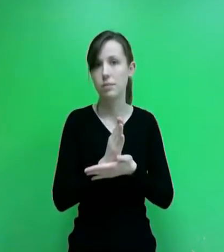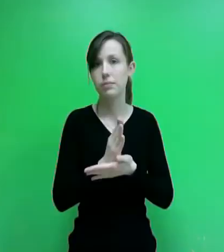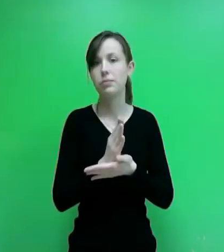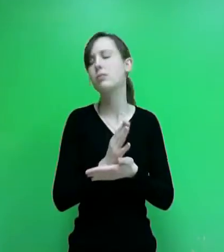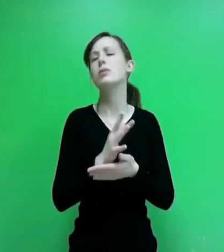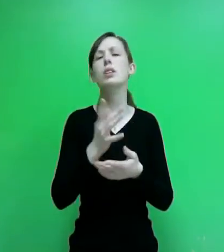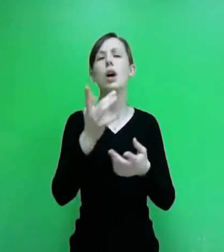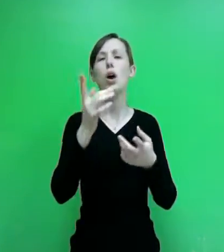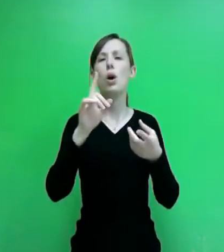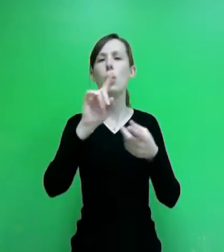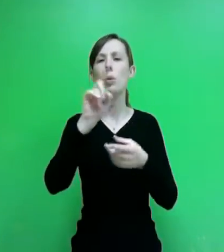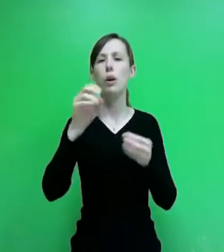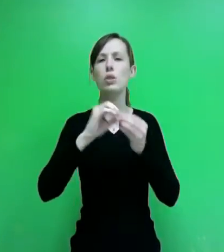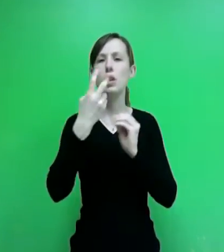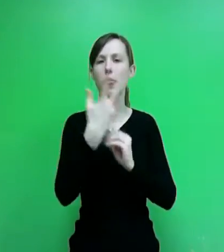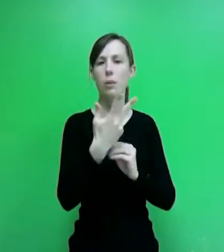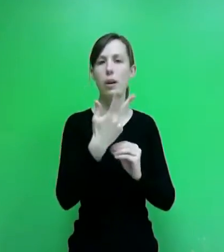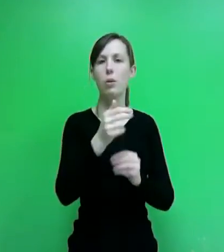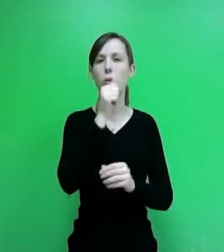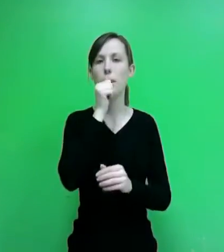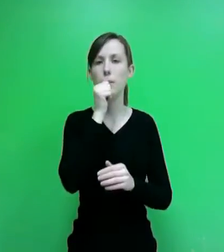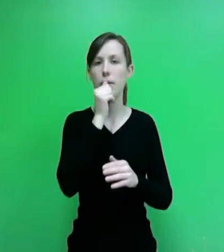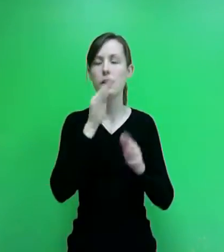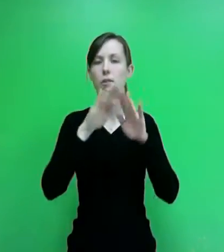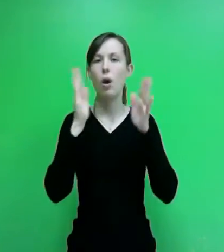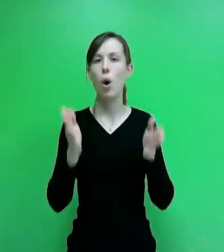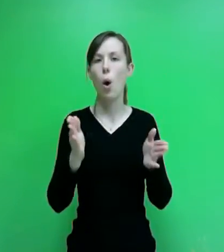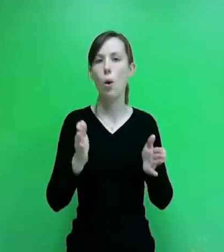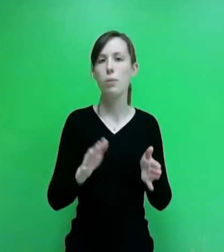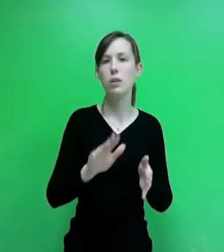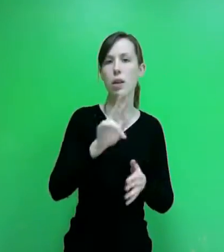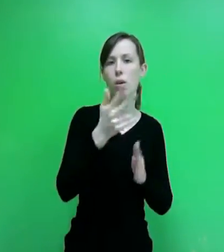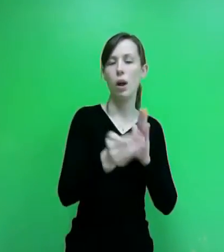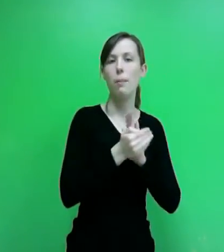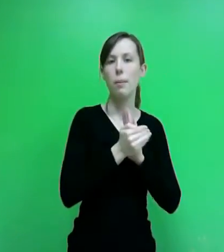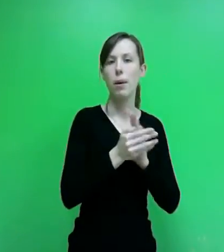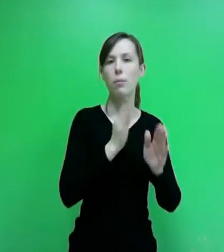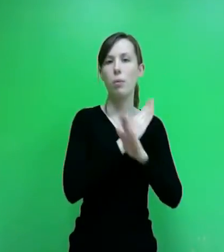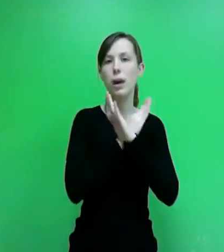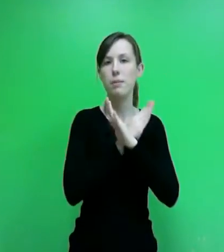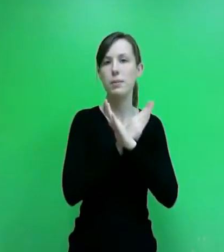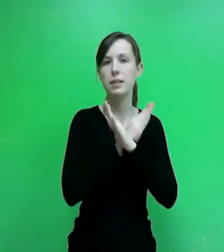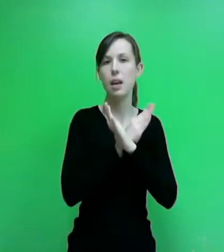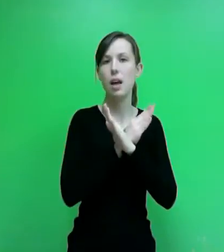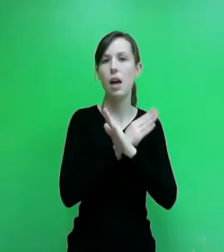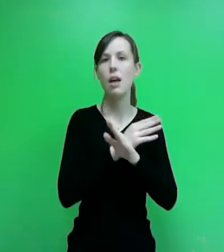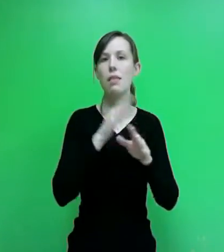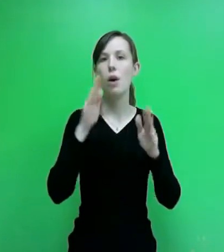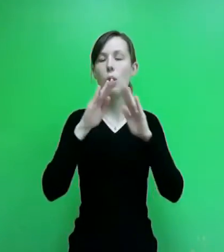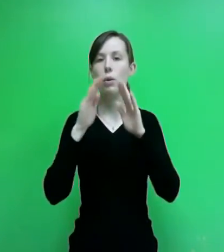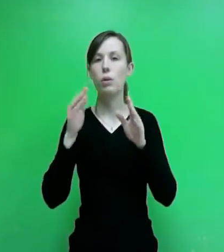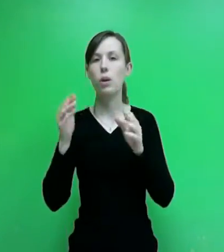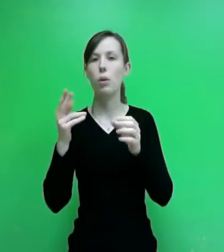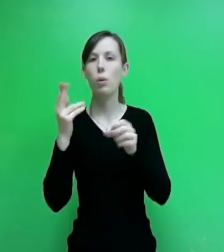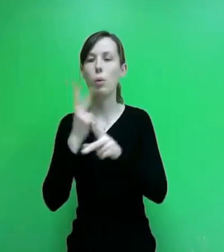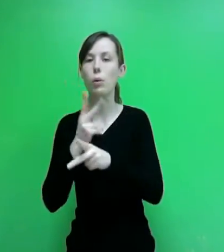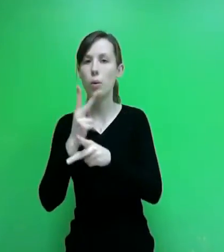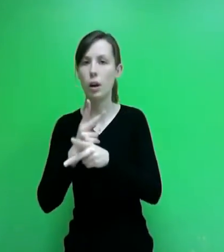Question 3, in order to protect the privacy of our homes, the Third Amendment forbids the quartering of troops. Again, this goes back to the Quartering Act. So many of these